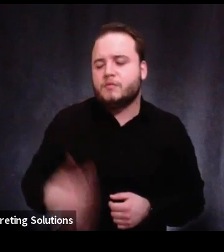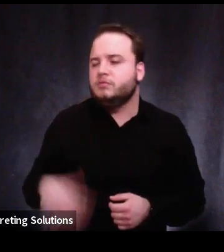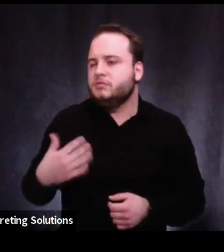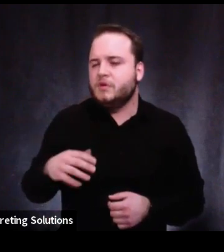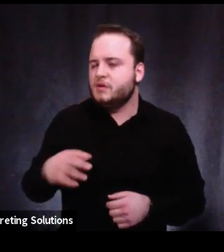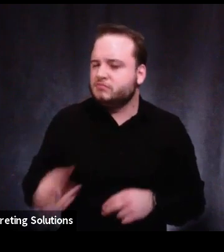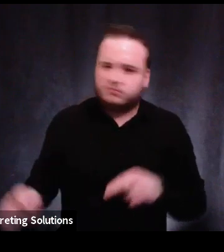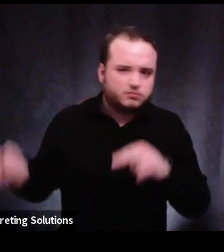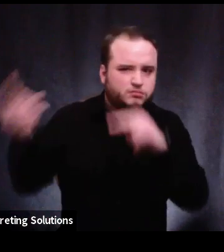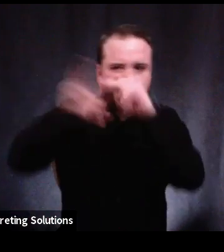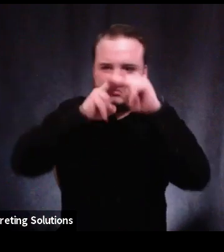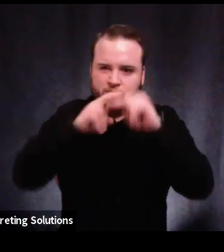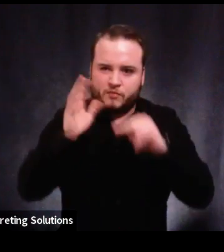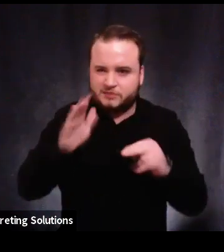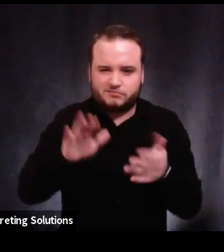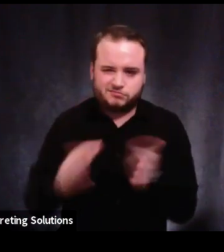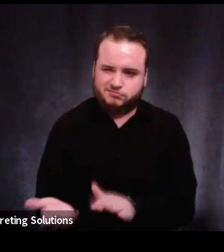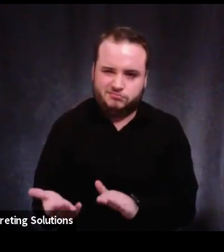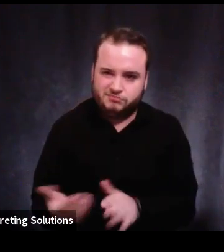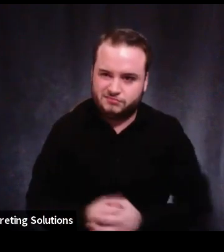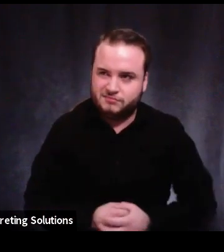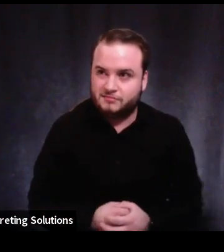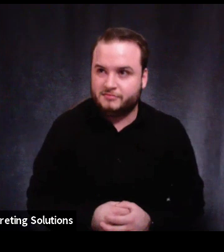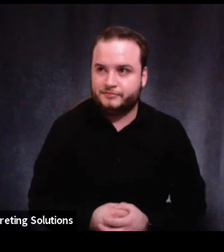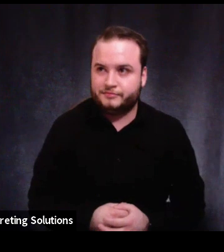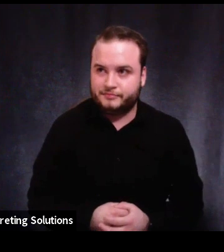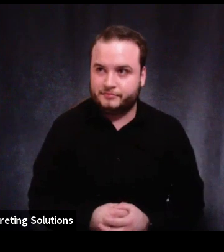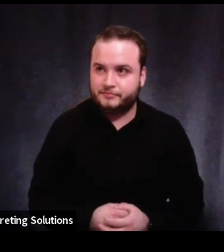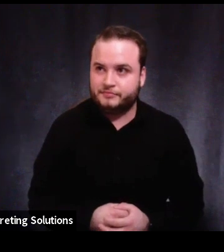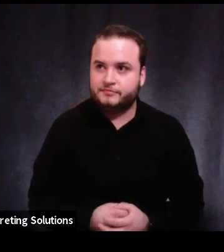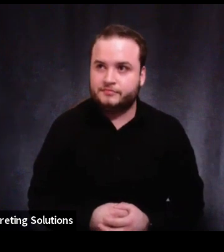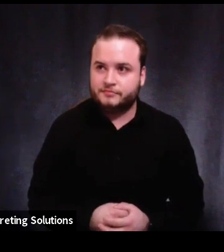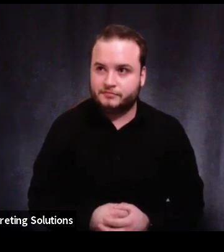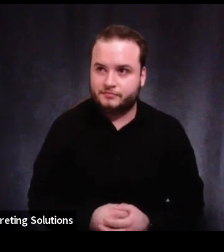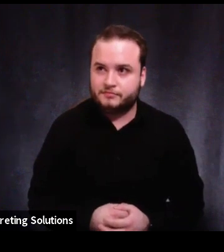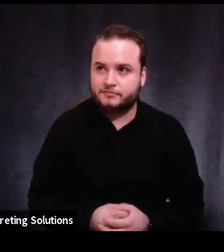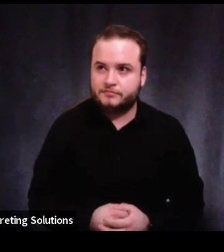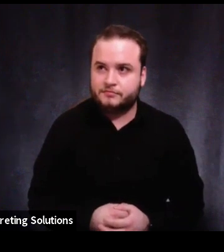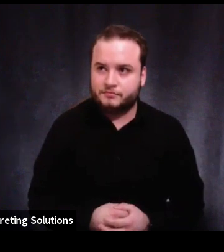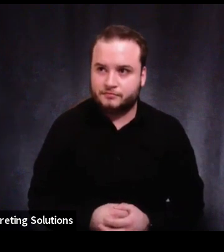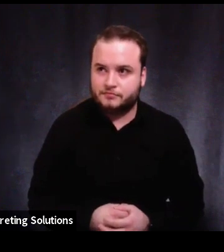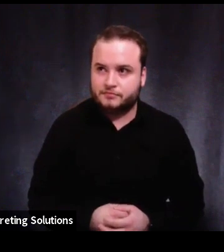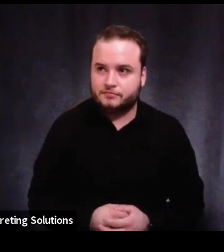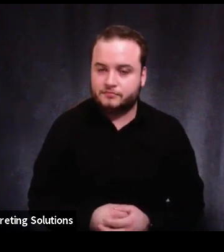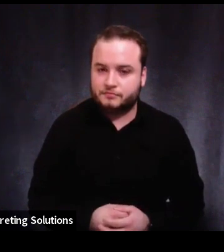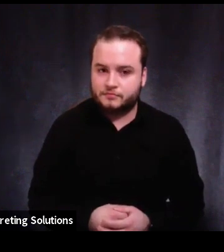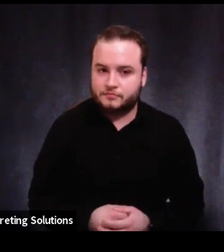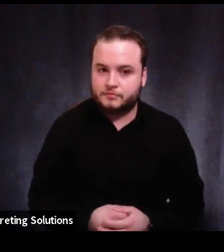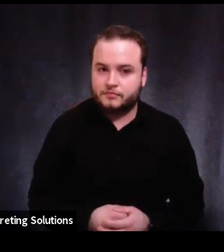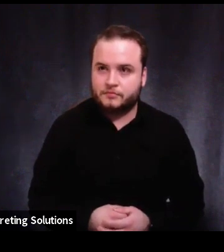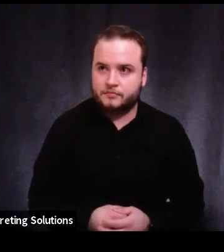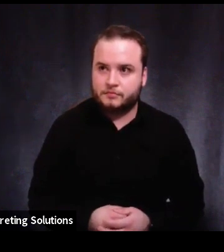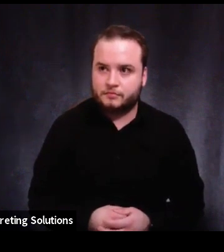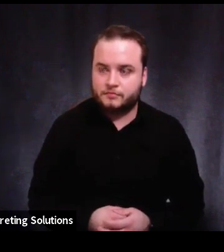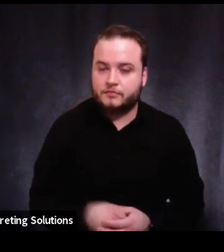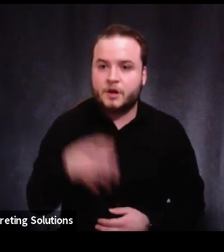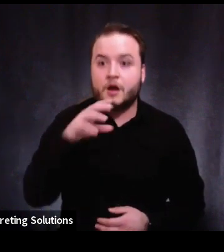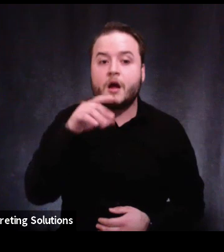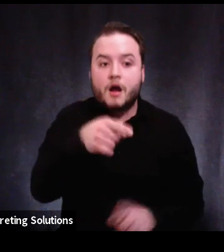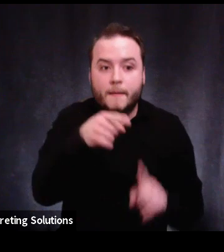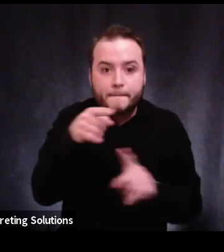tremendously, and it increases much higher for individuals in an old age. So we do worry about